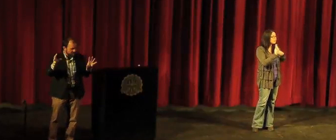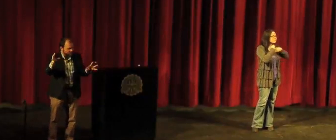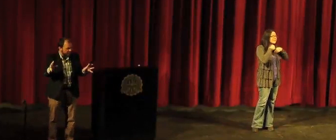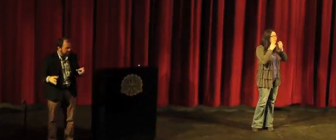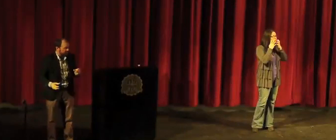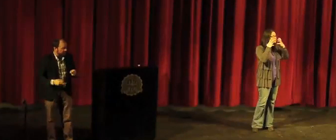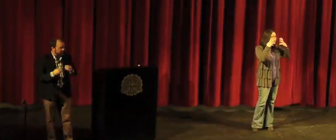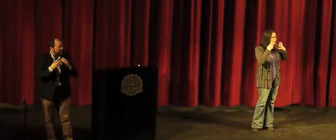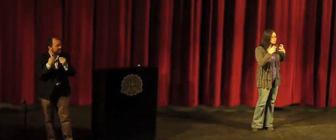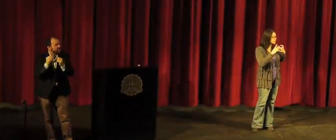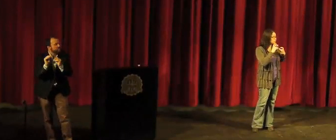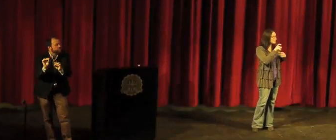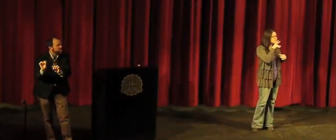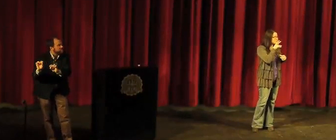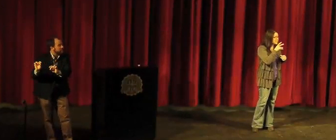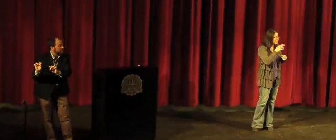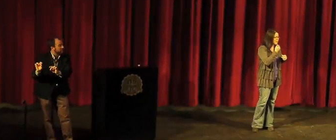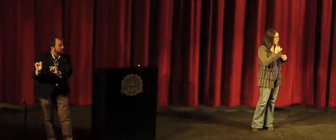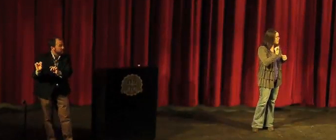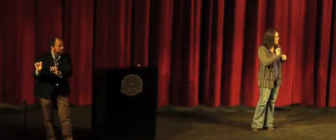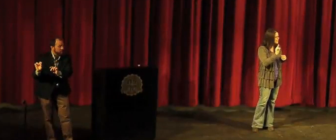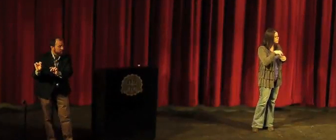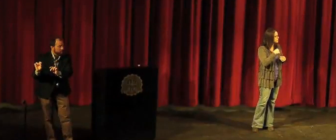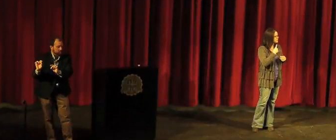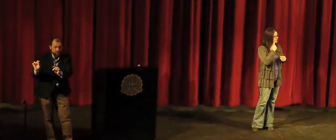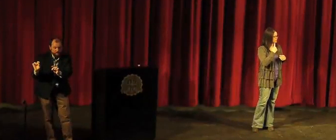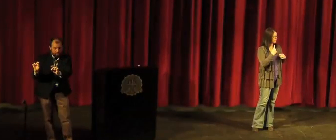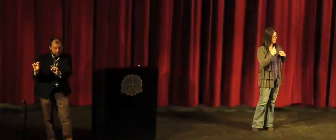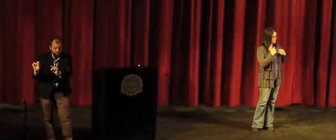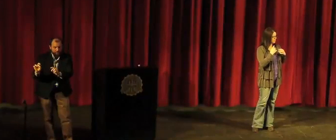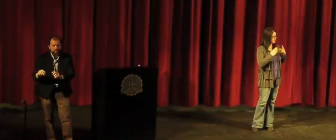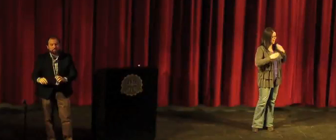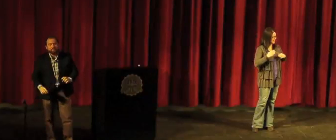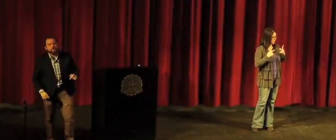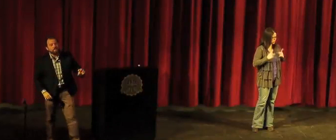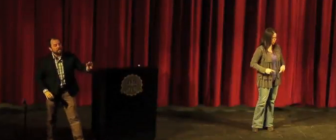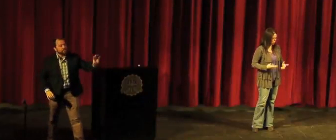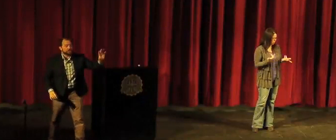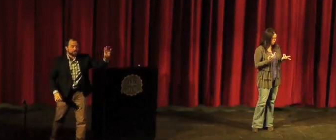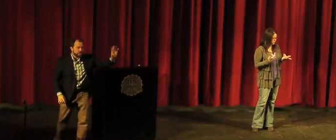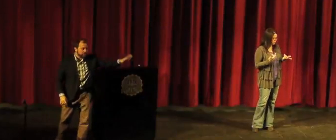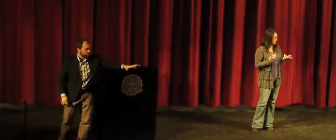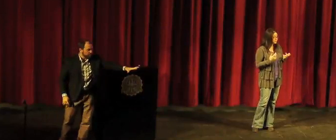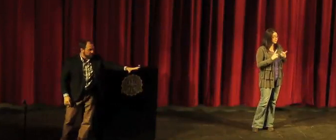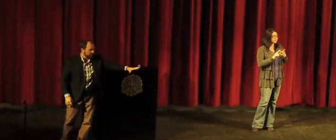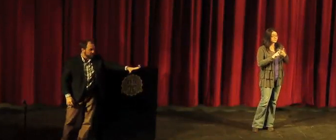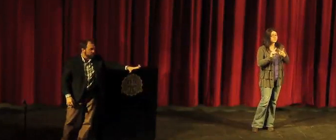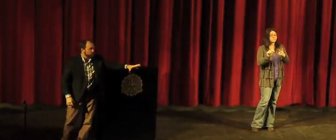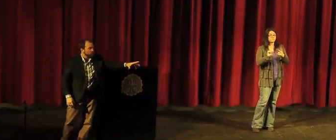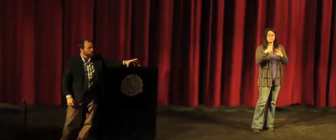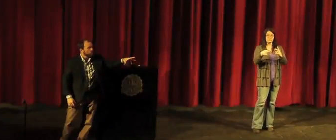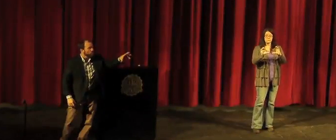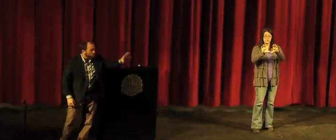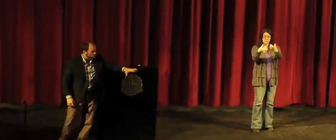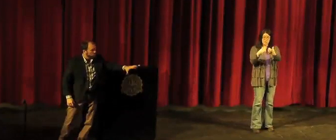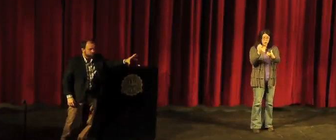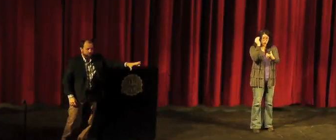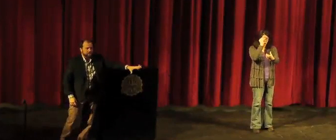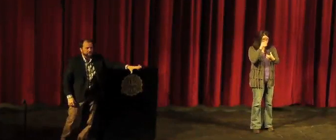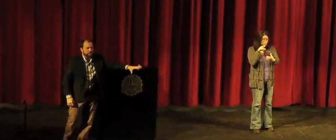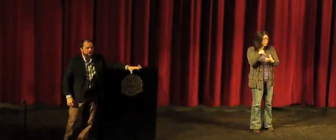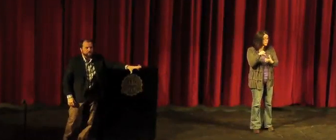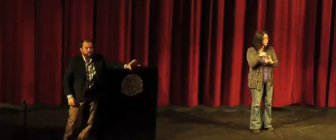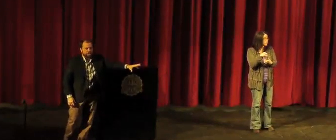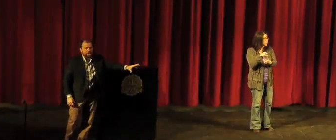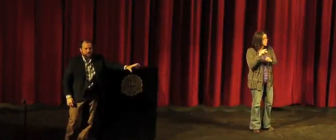cheeks and you'll be able to speak, as if it's just a biological problem. Yeah? There's another group of people who also